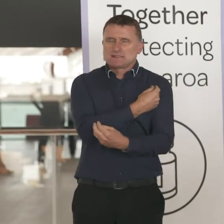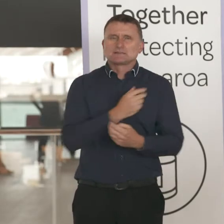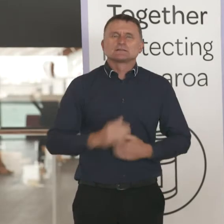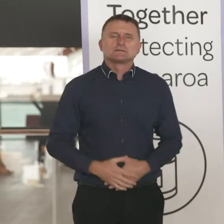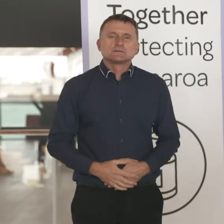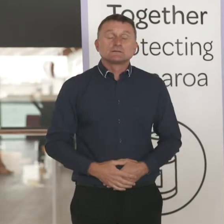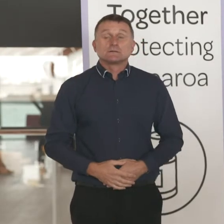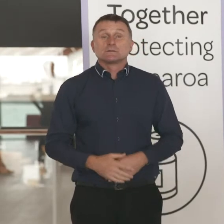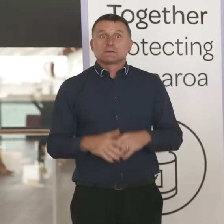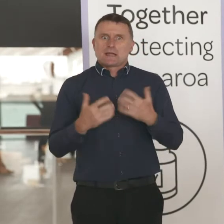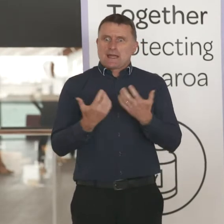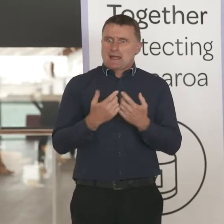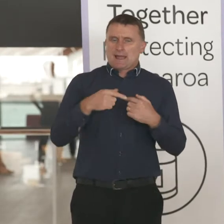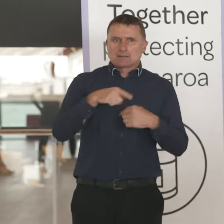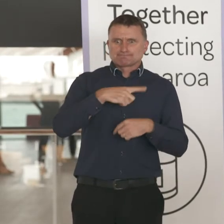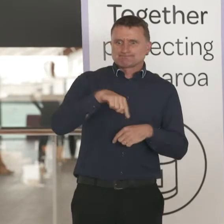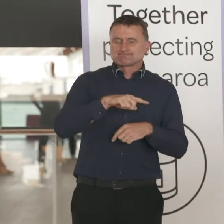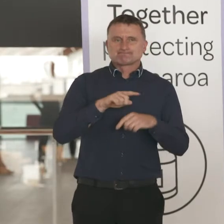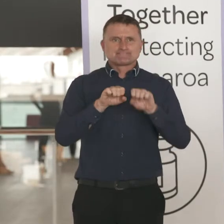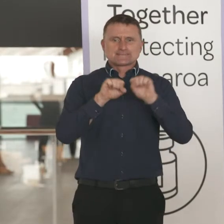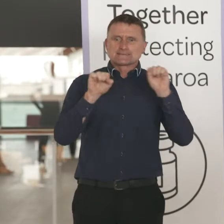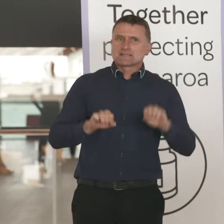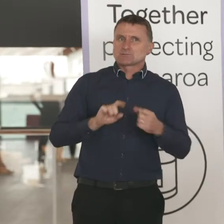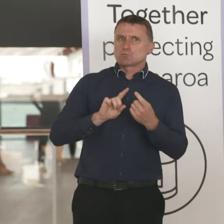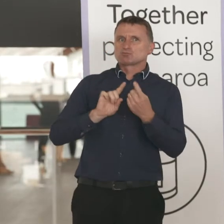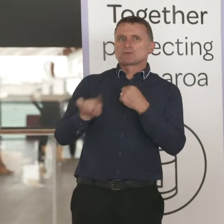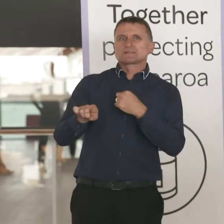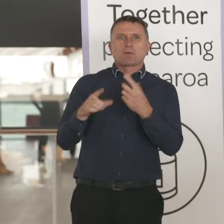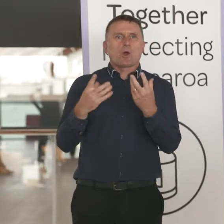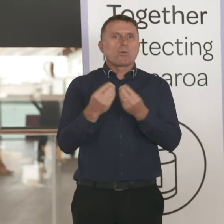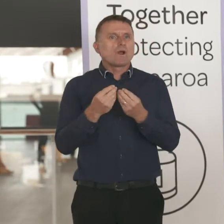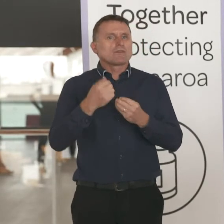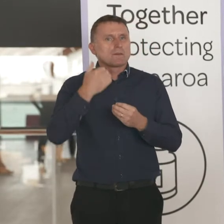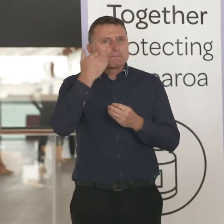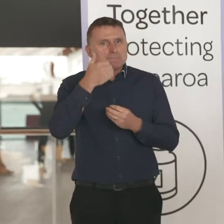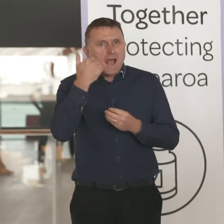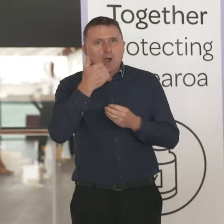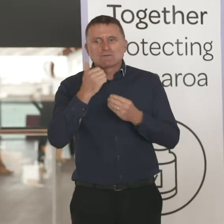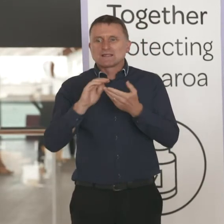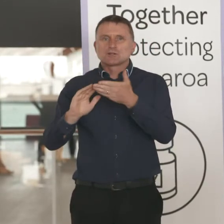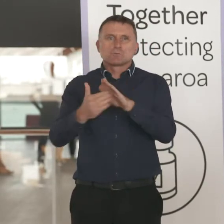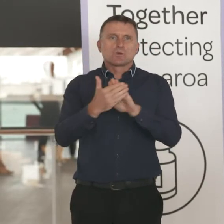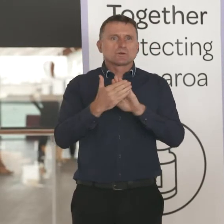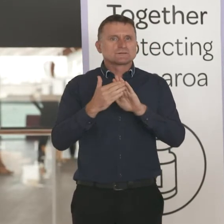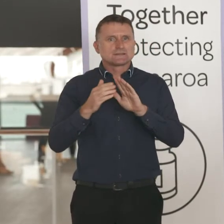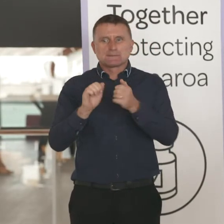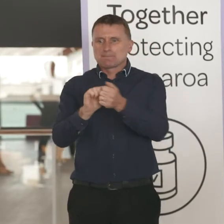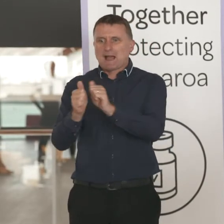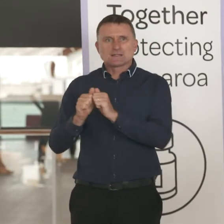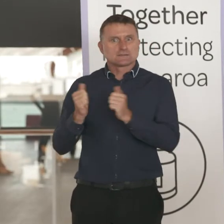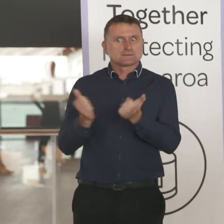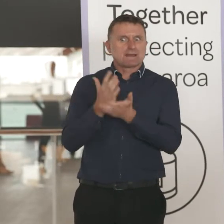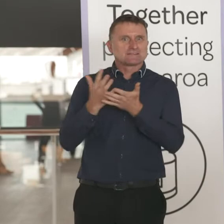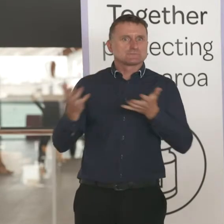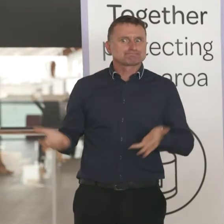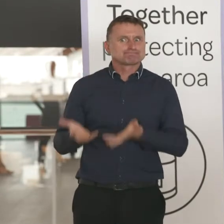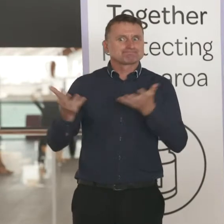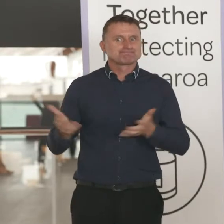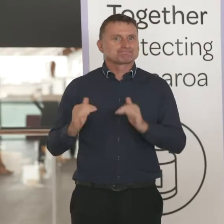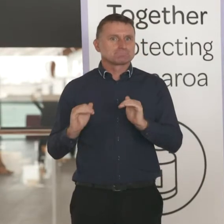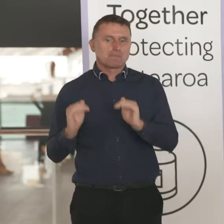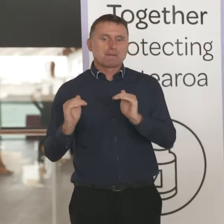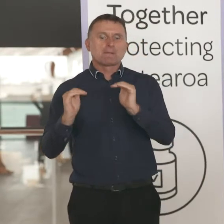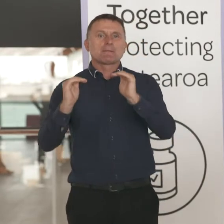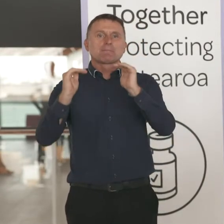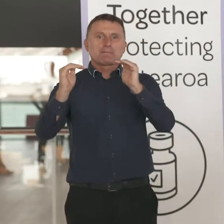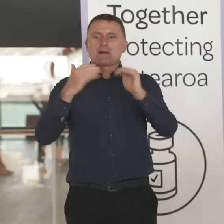work alongside our Māori community partners to ensure that those vaccination rates increase. We have seen high